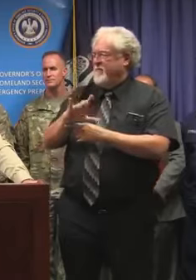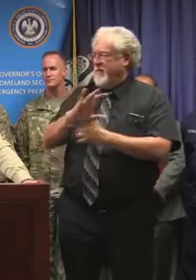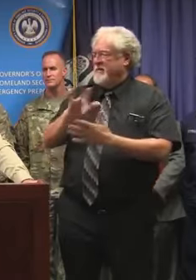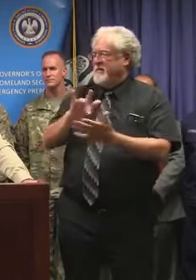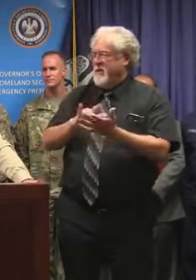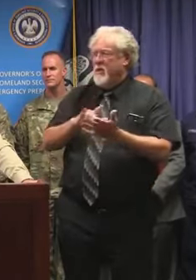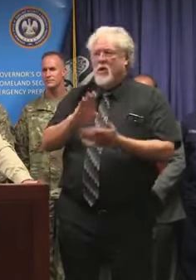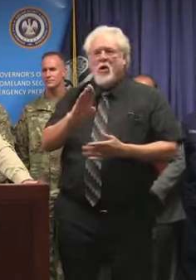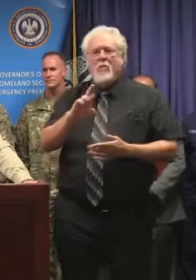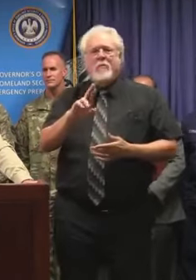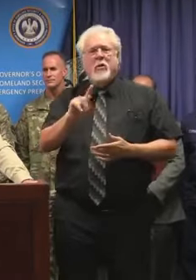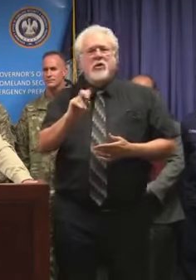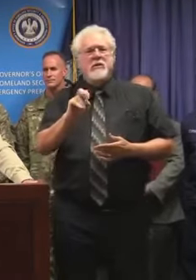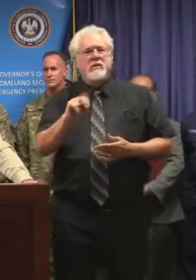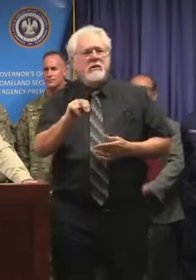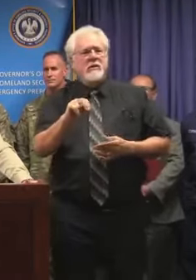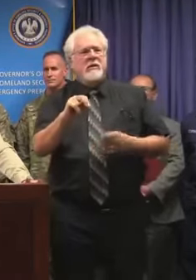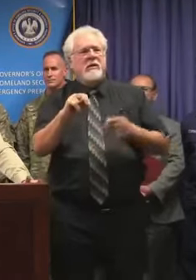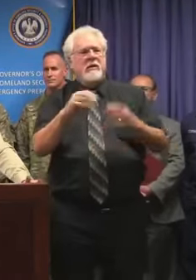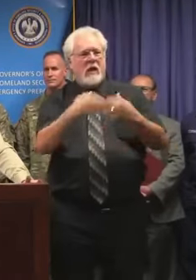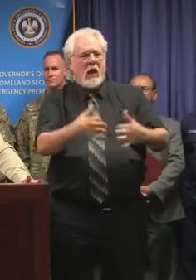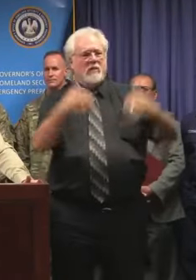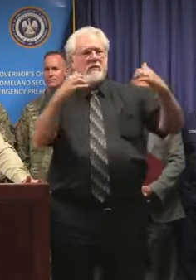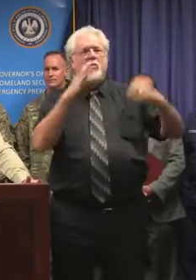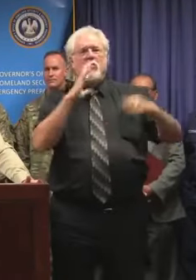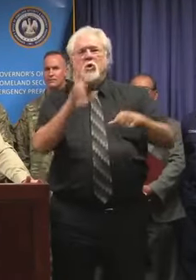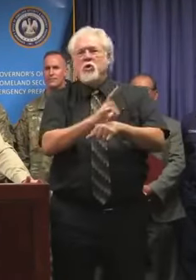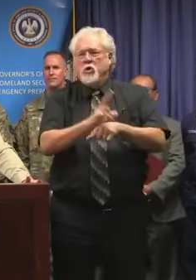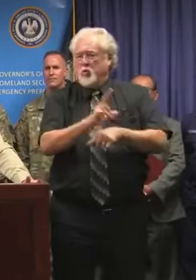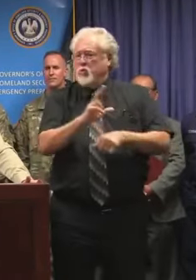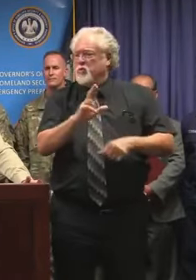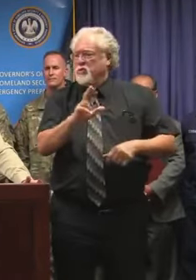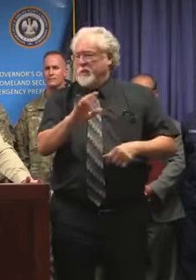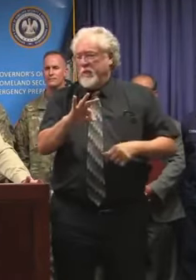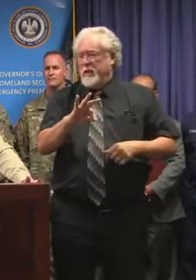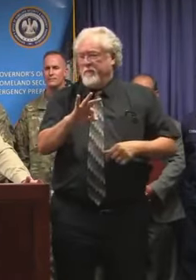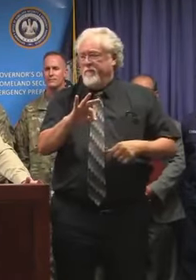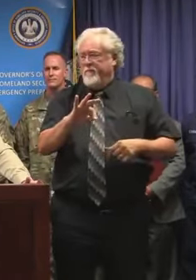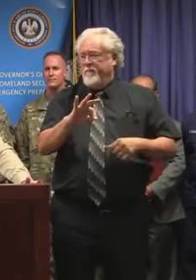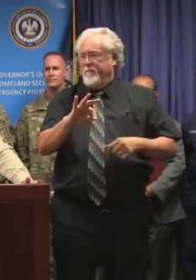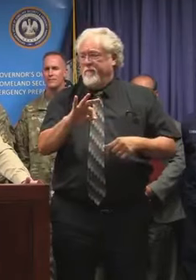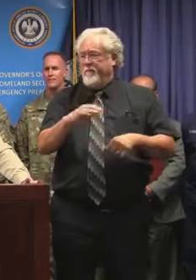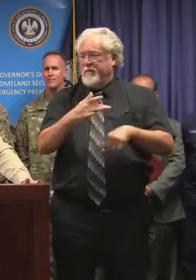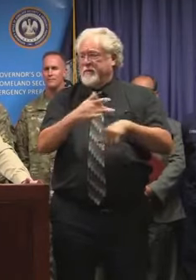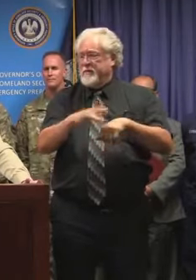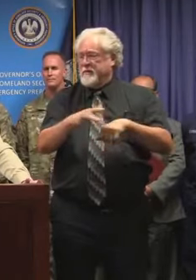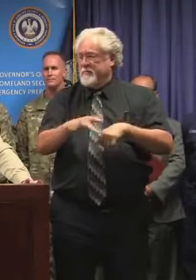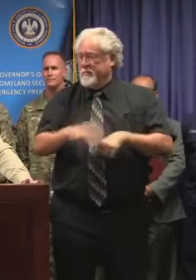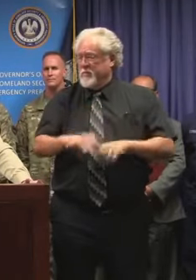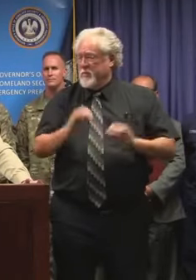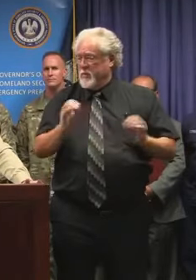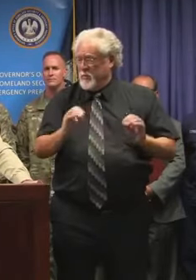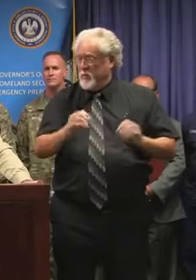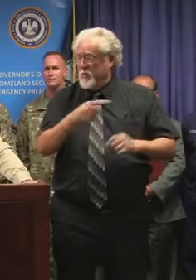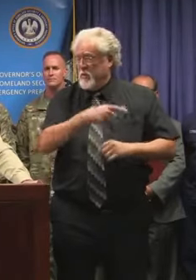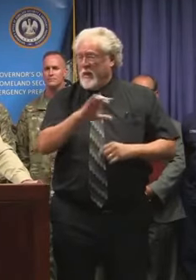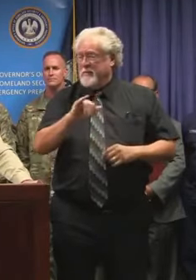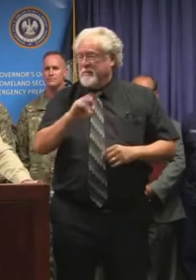the Burton Coliseum will be used if space is no longer available at the Civic